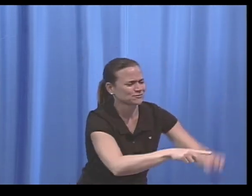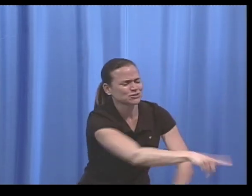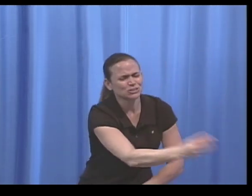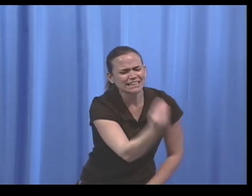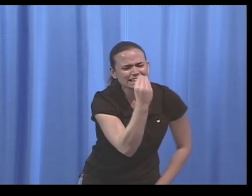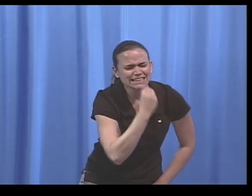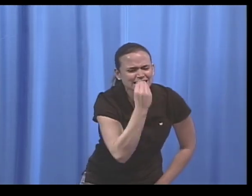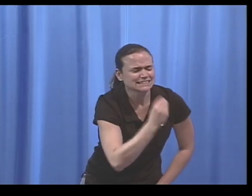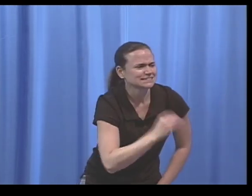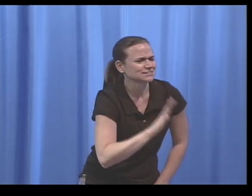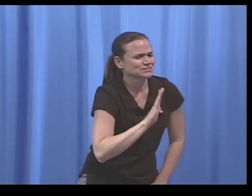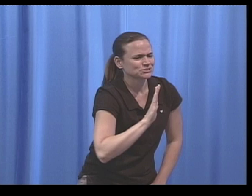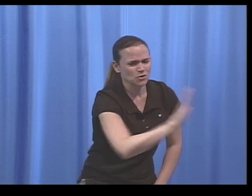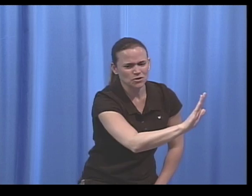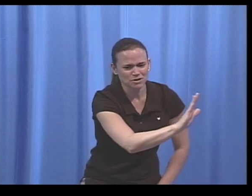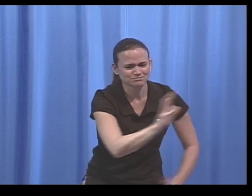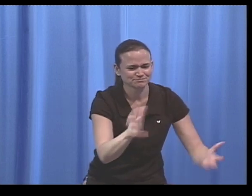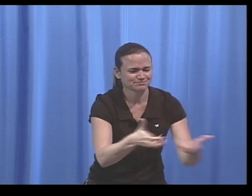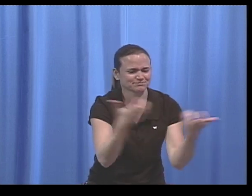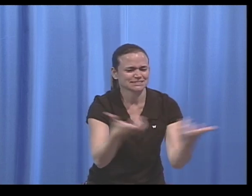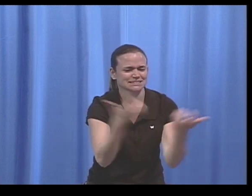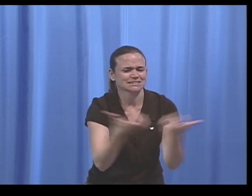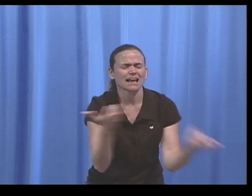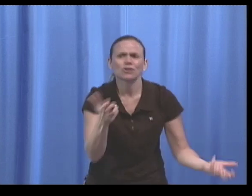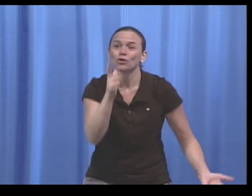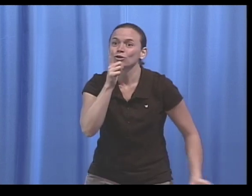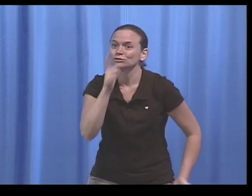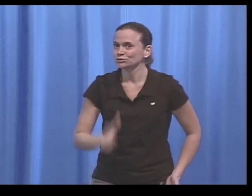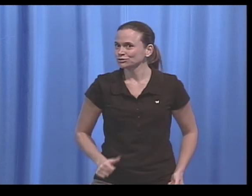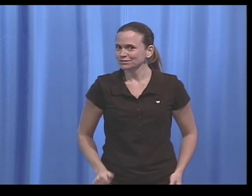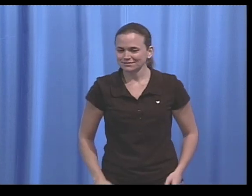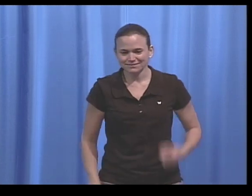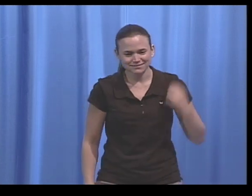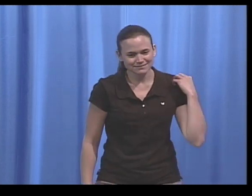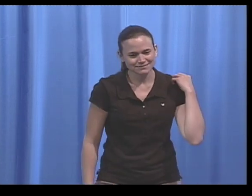and eat your lunch. It's salad.